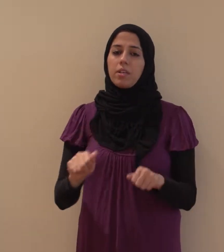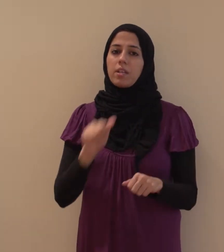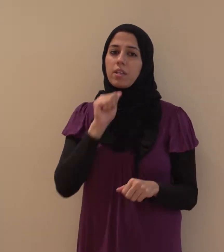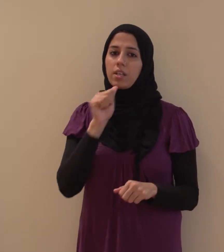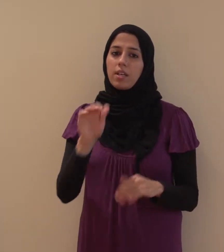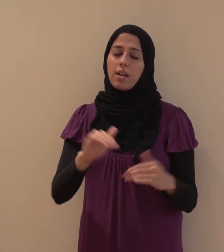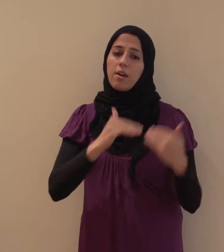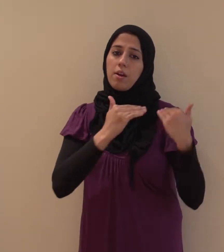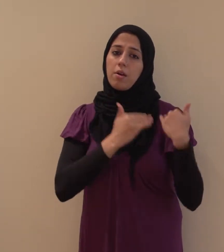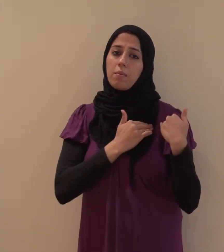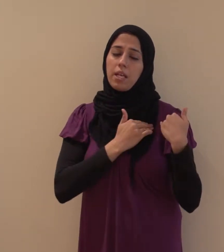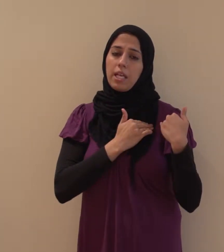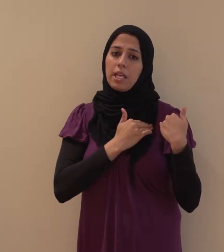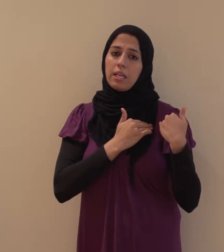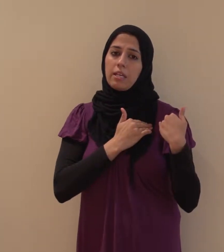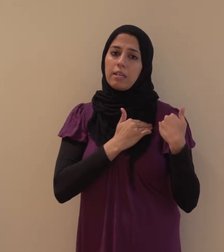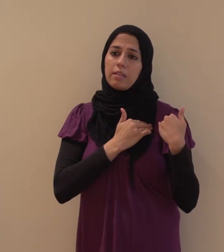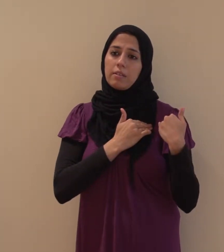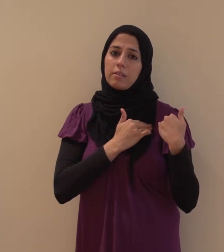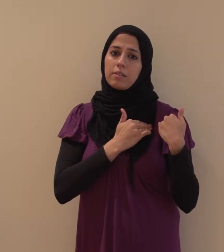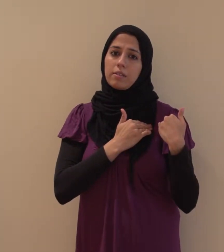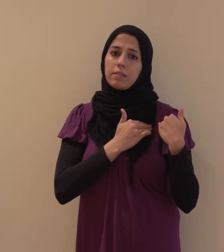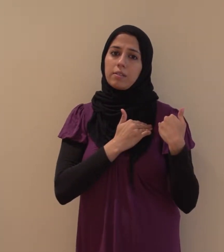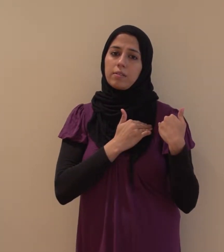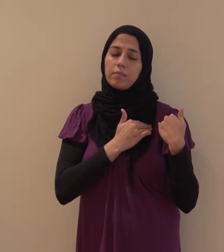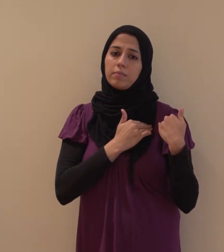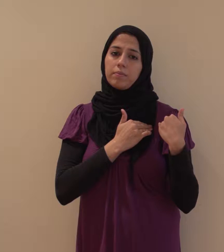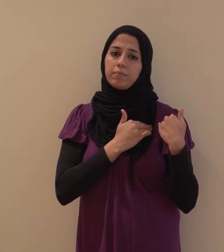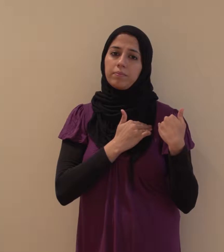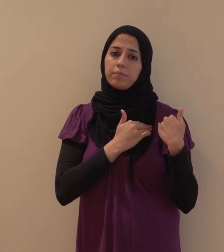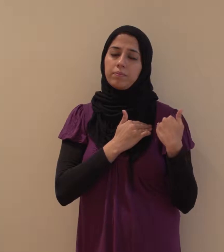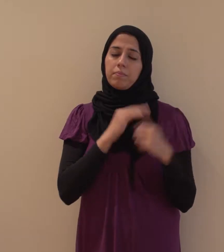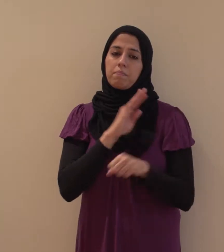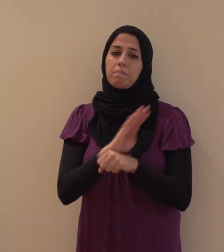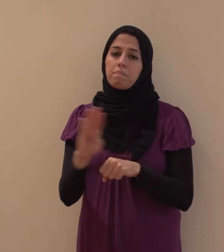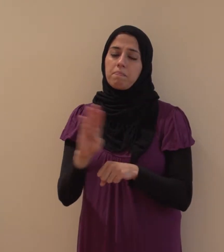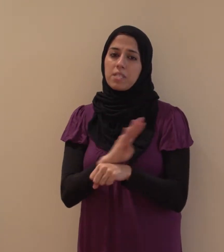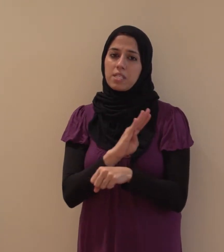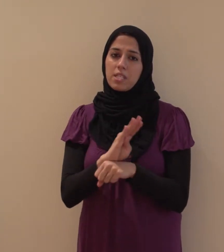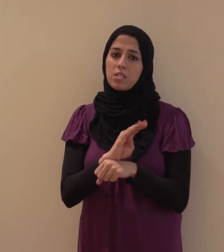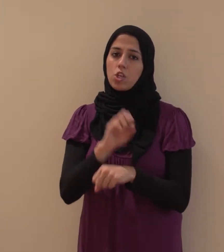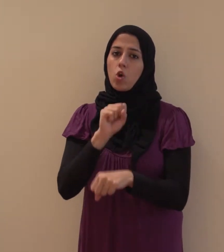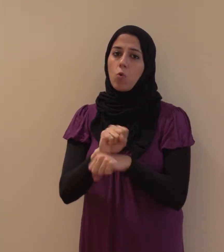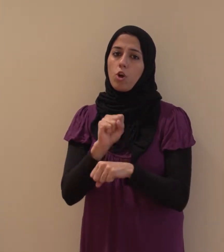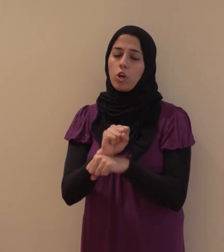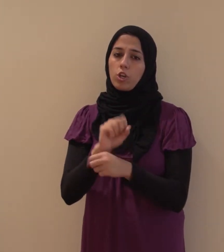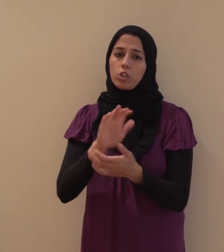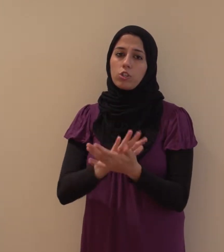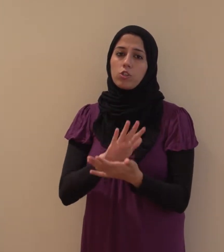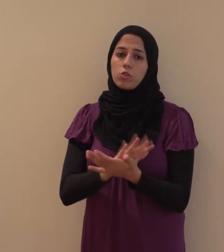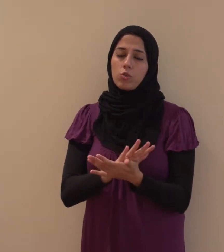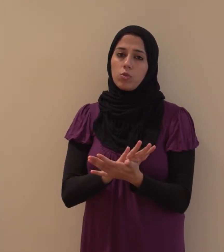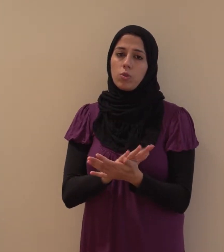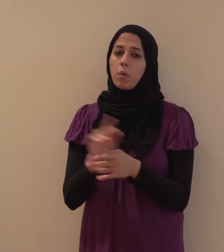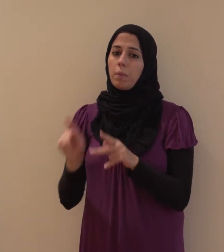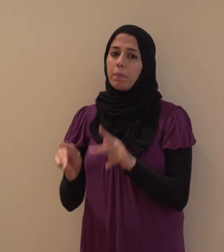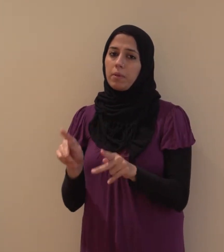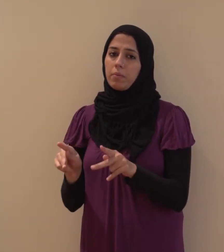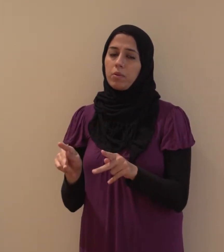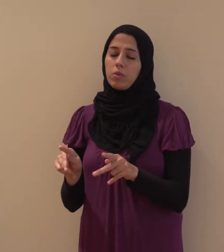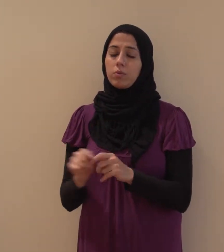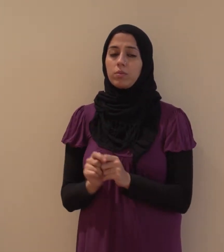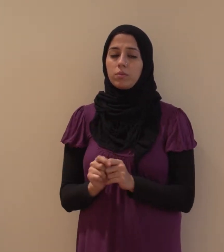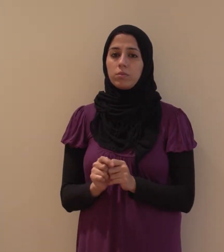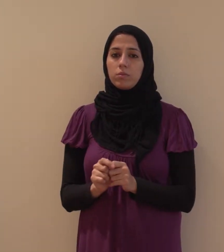not blame our businesses, but we should blame ourselves that it is we could not, you know,